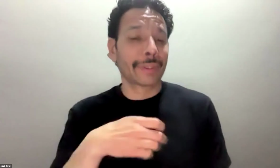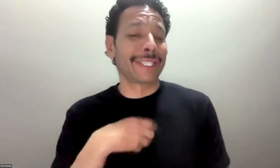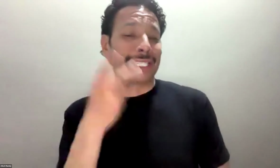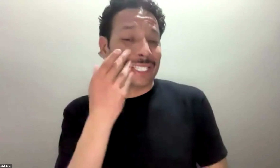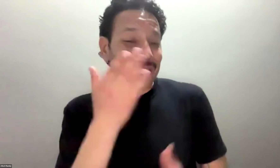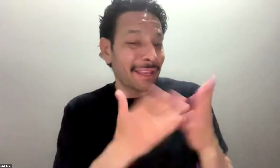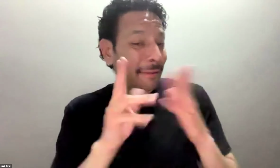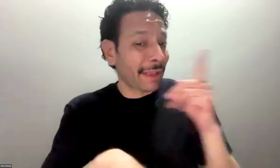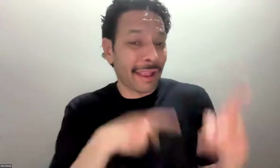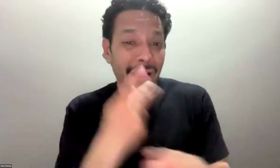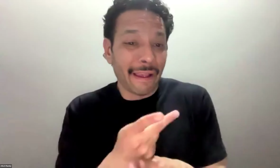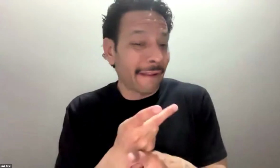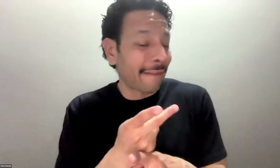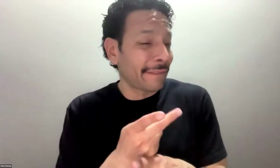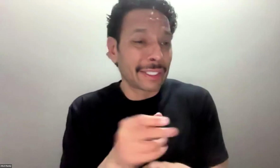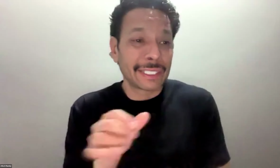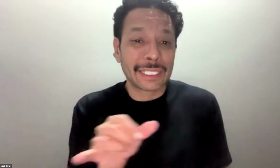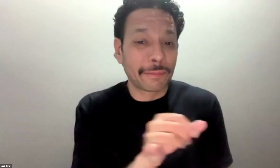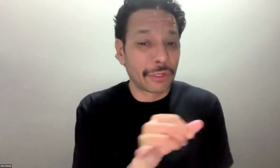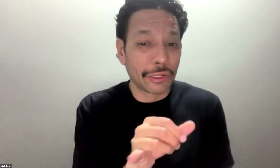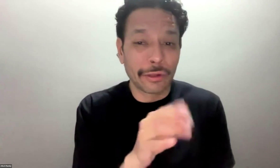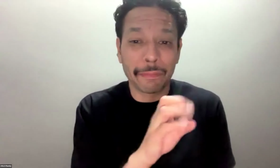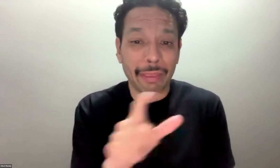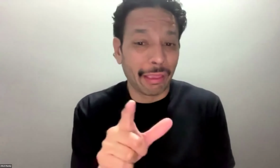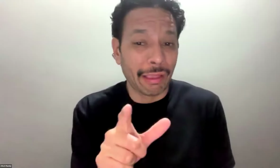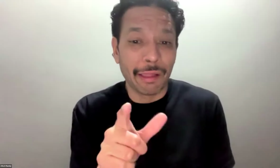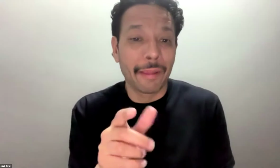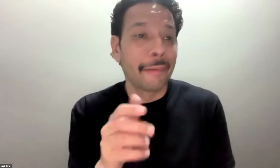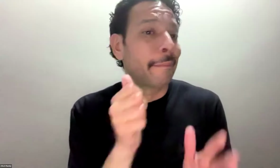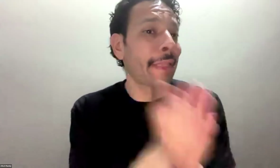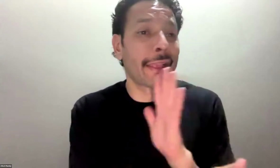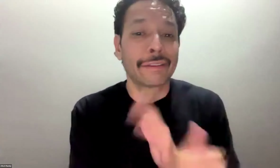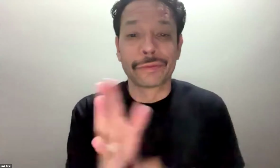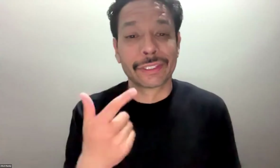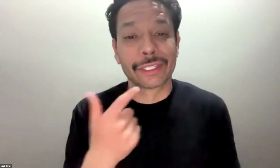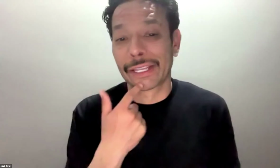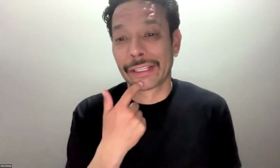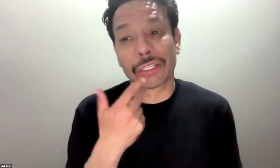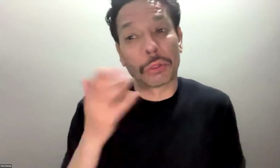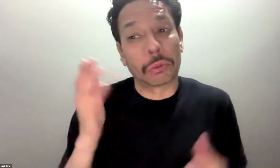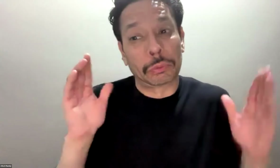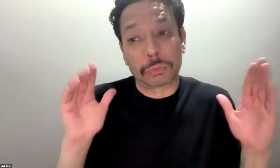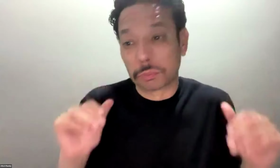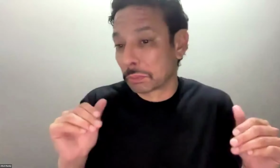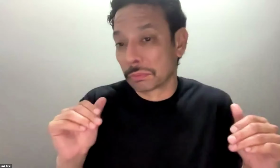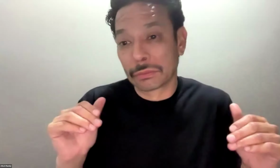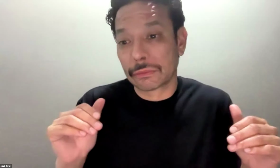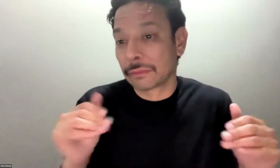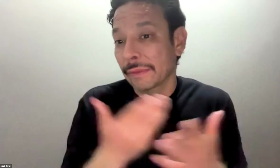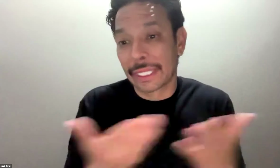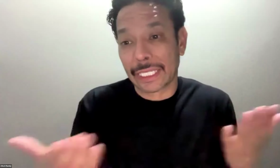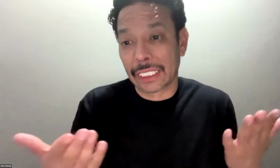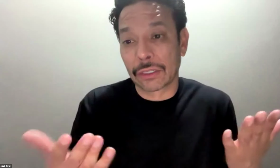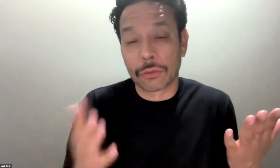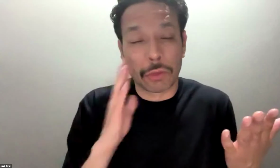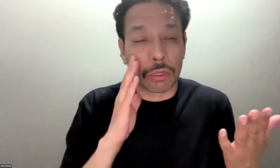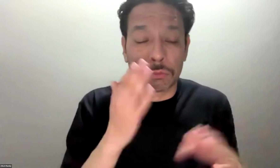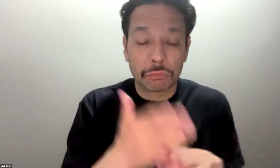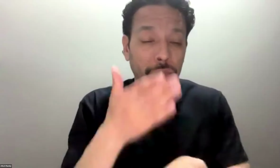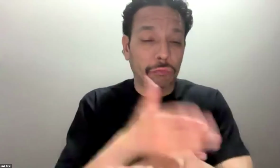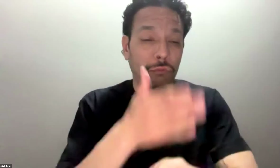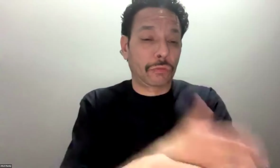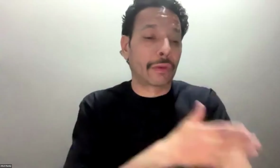some kind of similar bill pass. So we're just gonna hope that things are looking up. I know